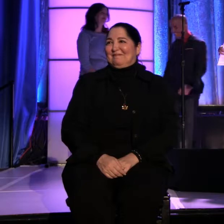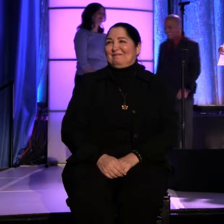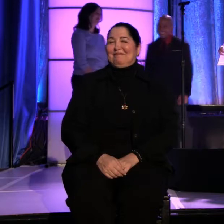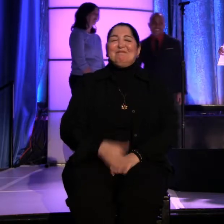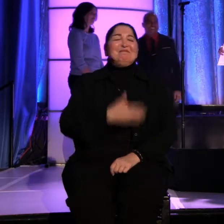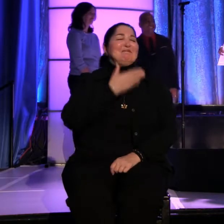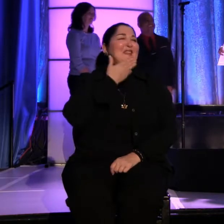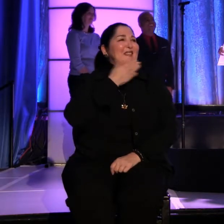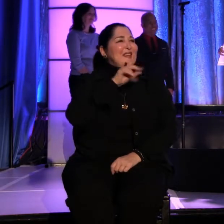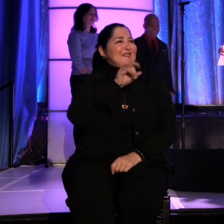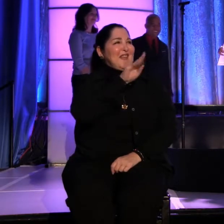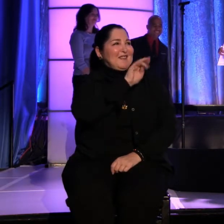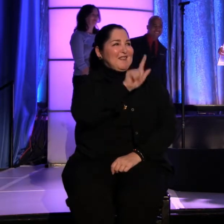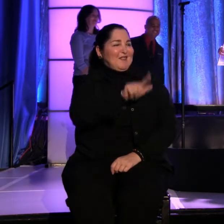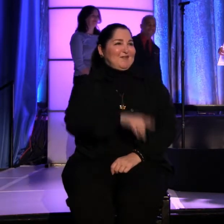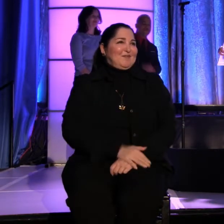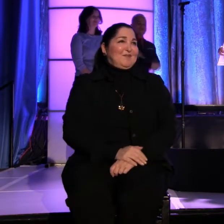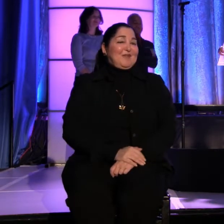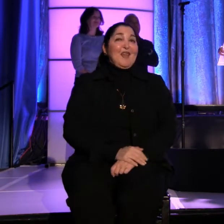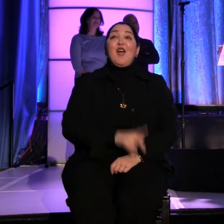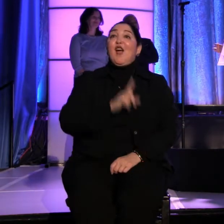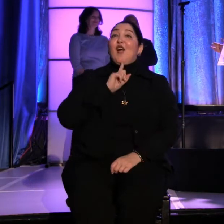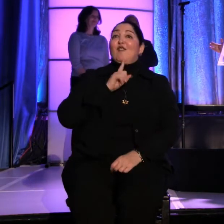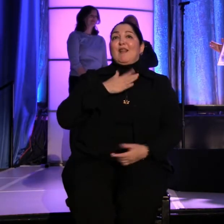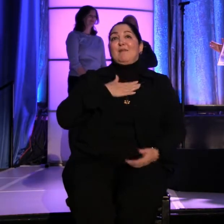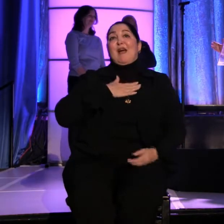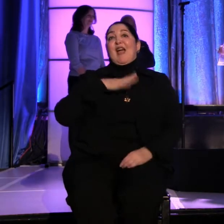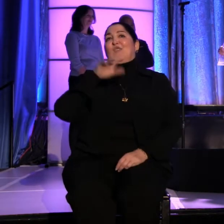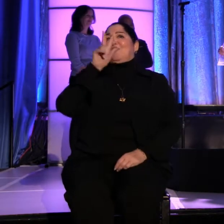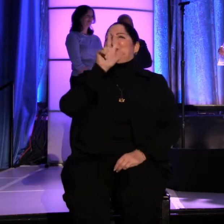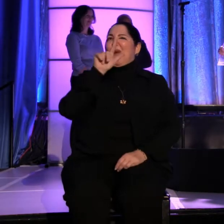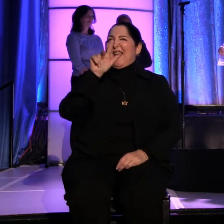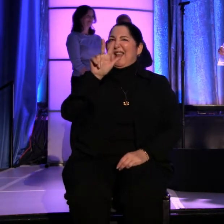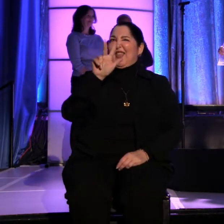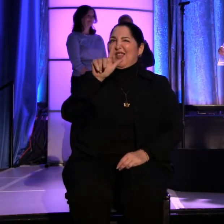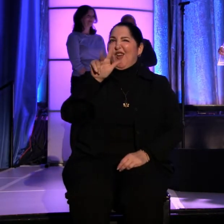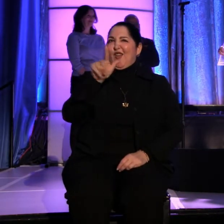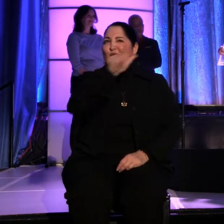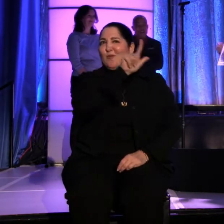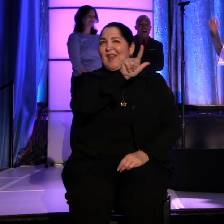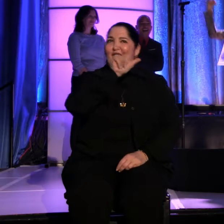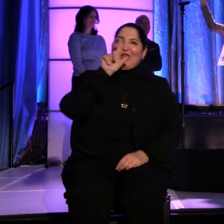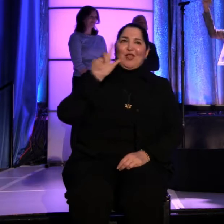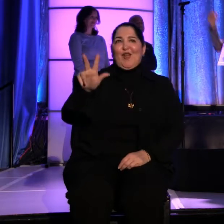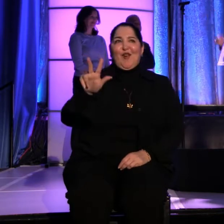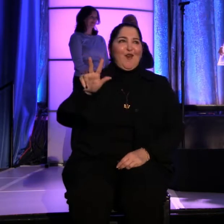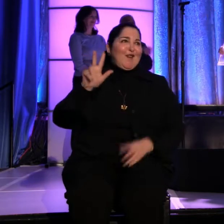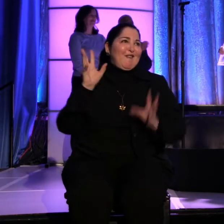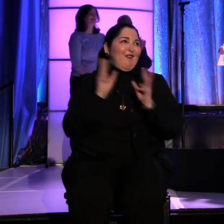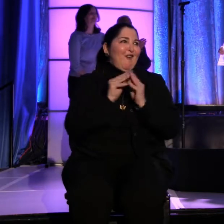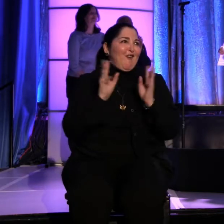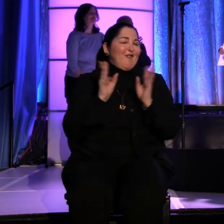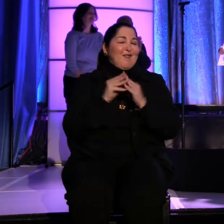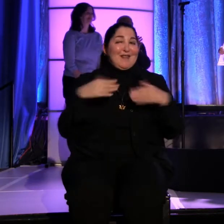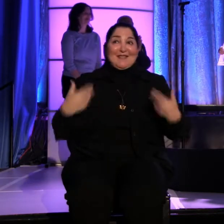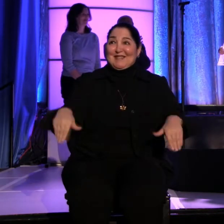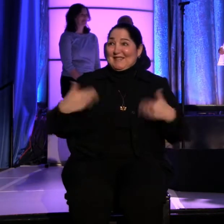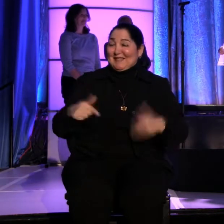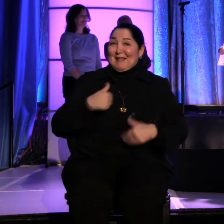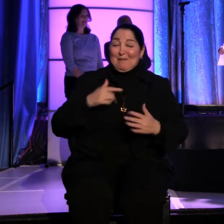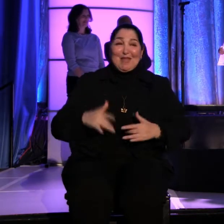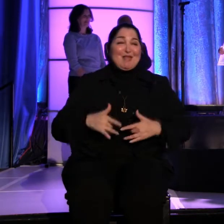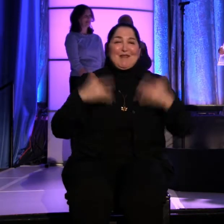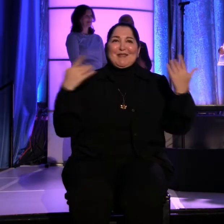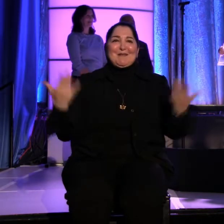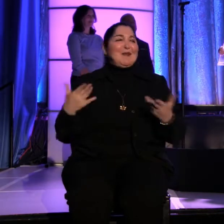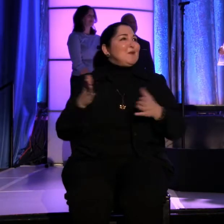Thanks, Daniel. Actually, this is my 23rd conference, and I'm thrilled to be here to share